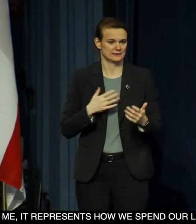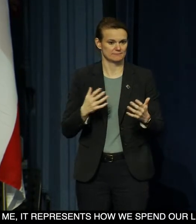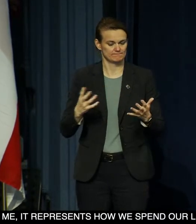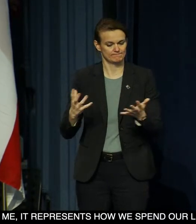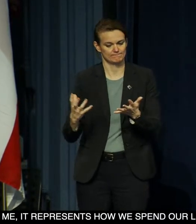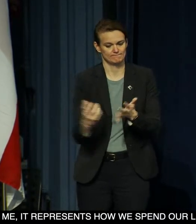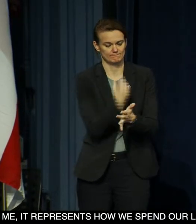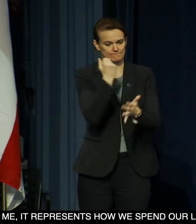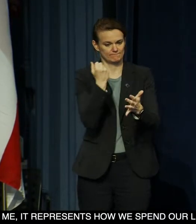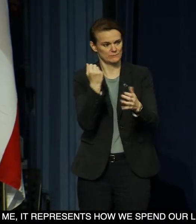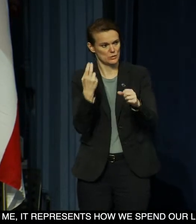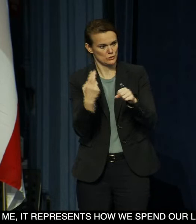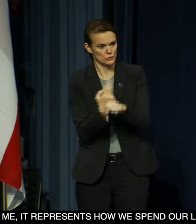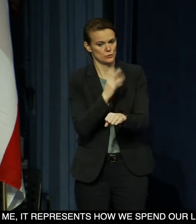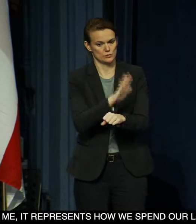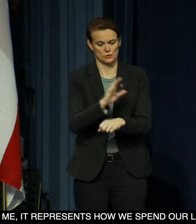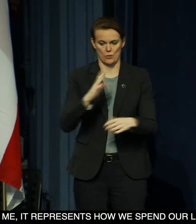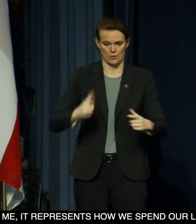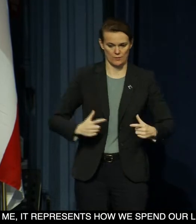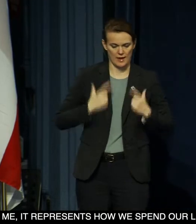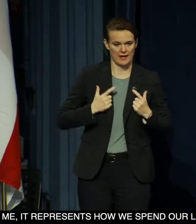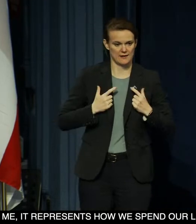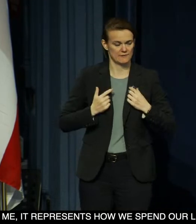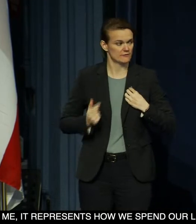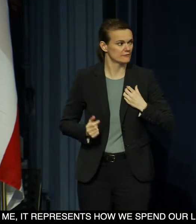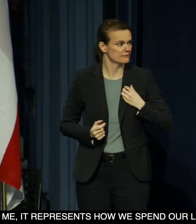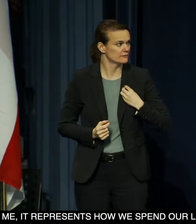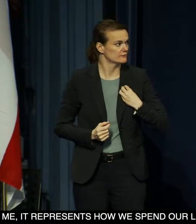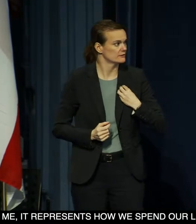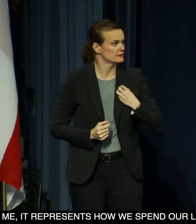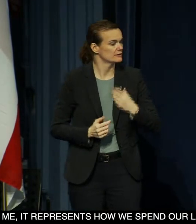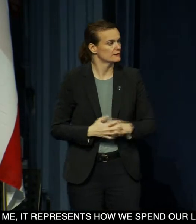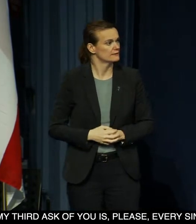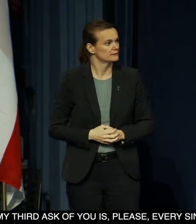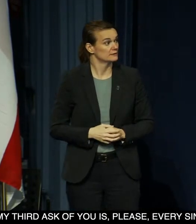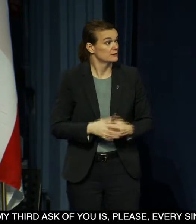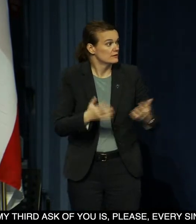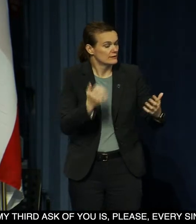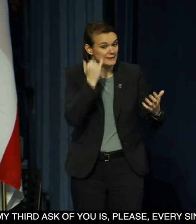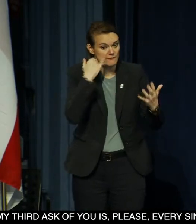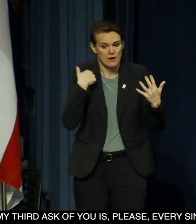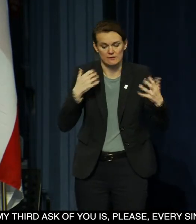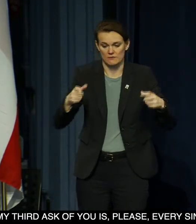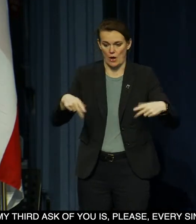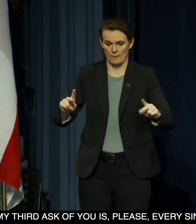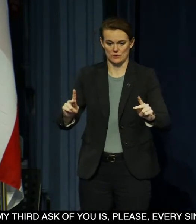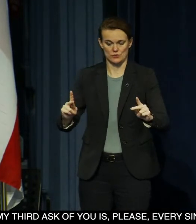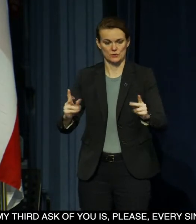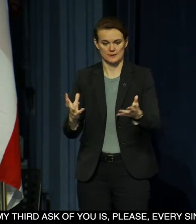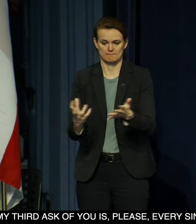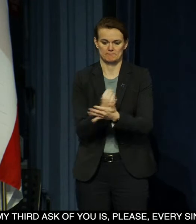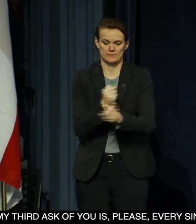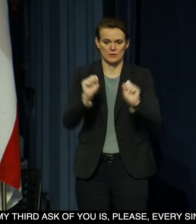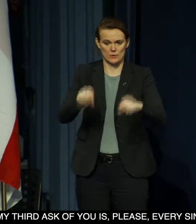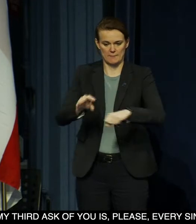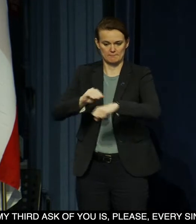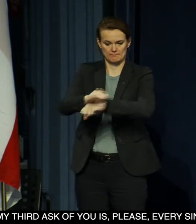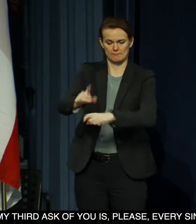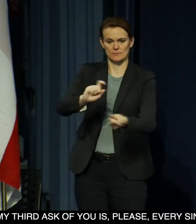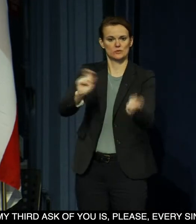the most of your dash. Make the most of that opportunity that you now have to make a difference in the